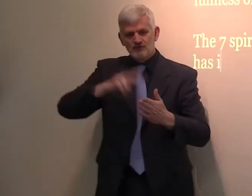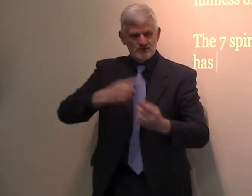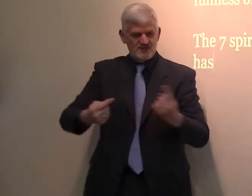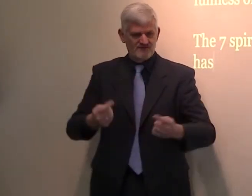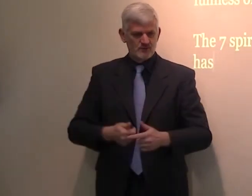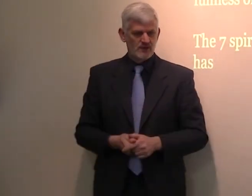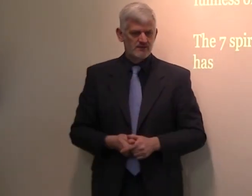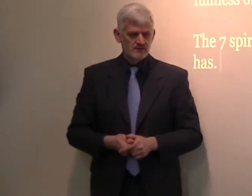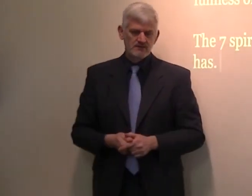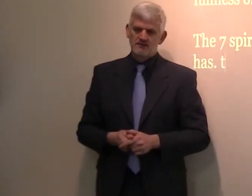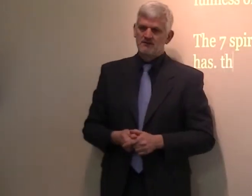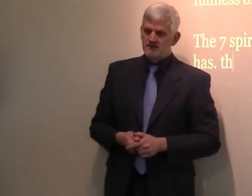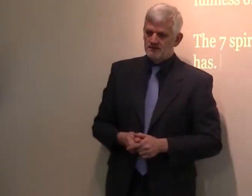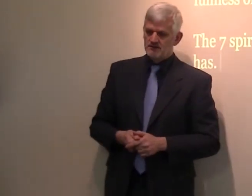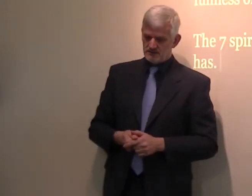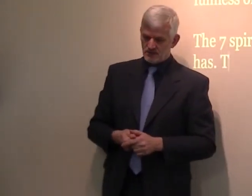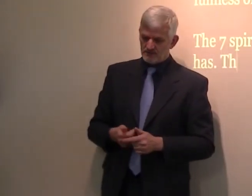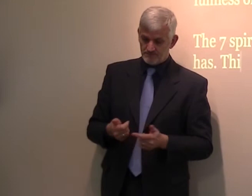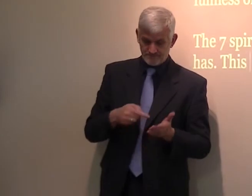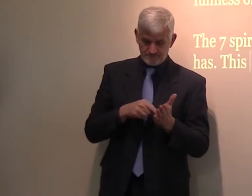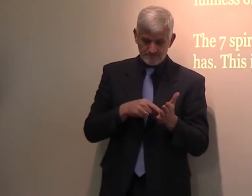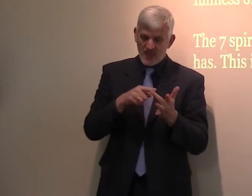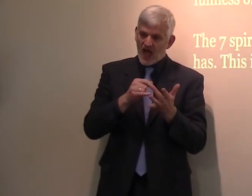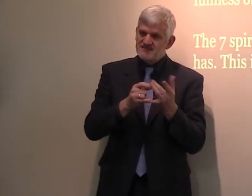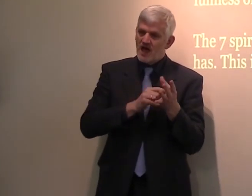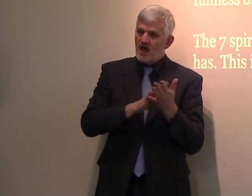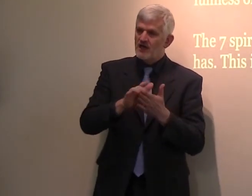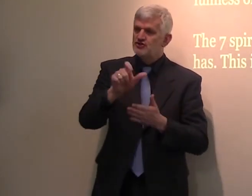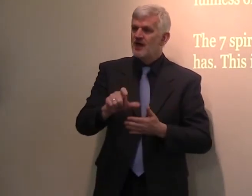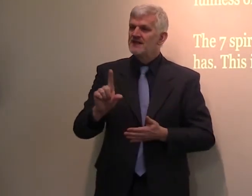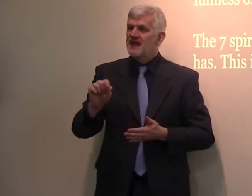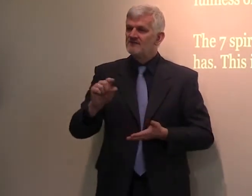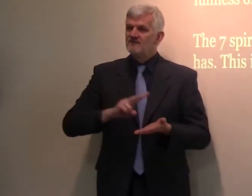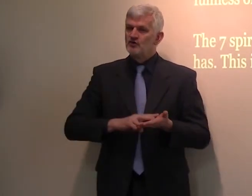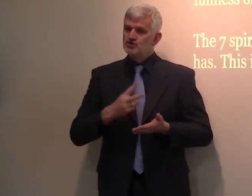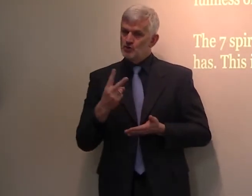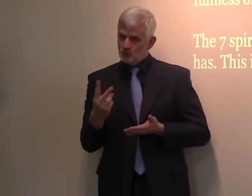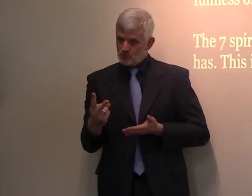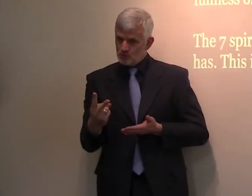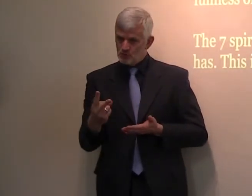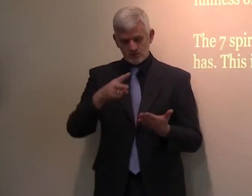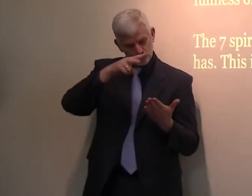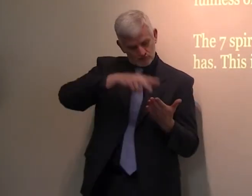attributes given to us in Isaiah 11 verse 2. And this is why here, it can be referred to what